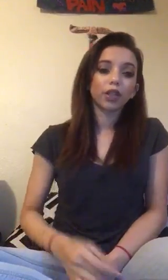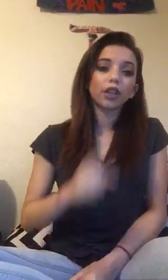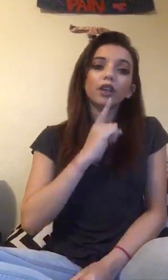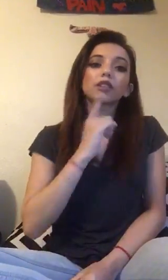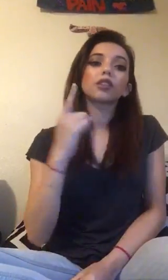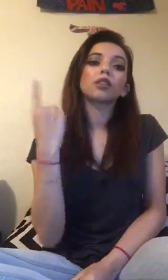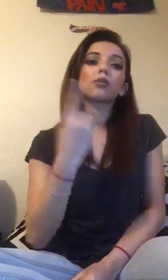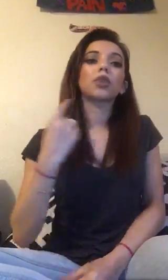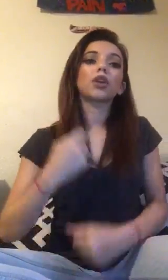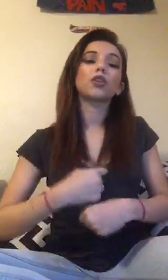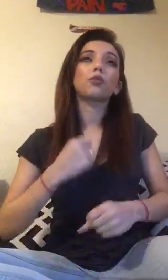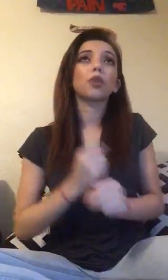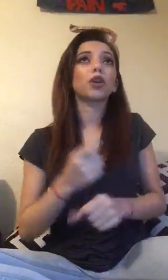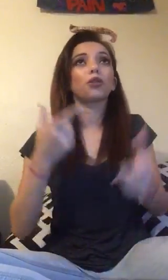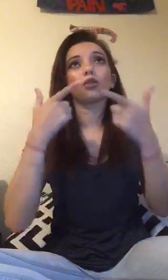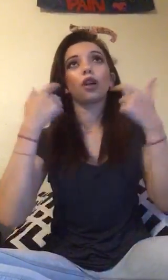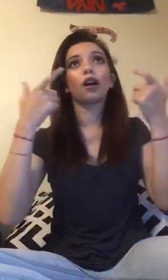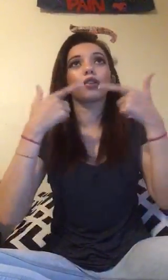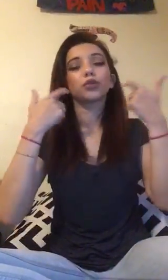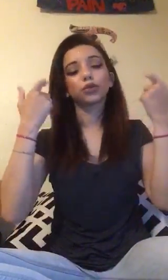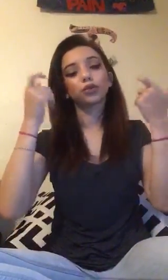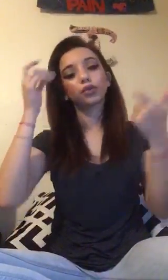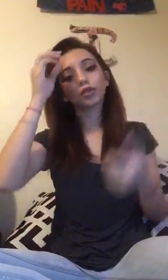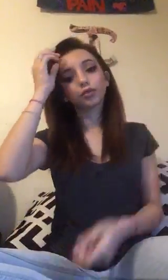He said something to make you